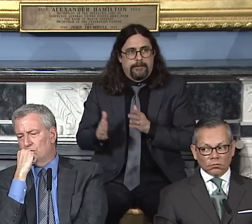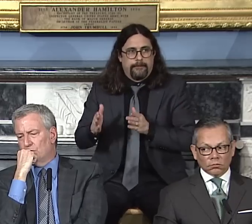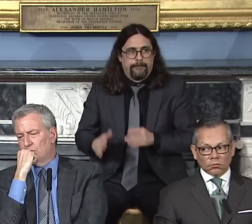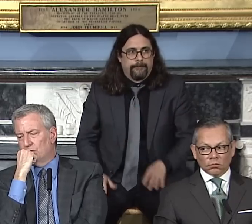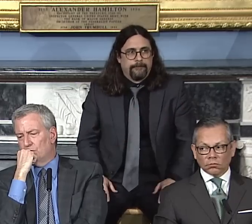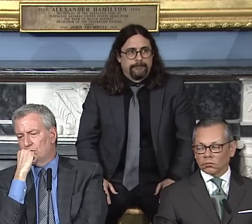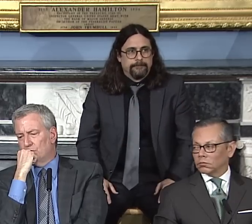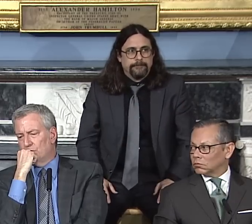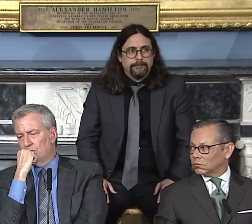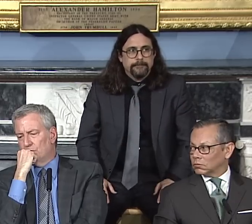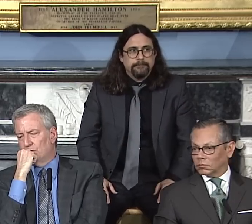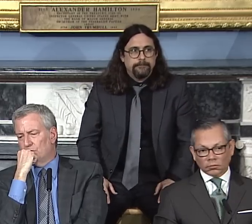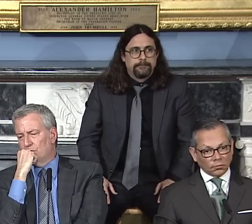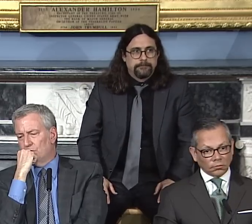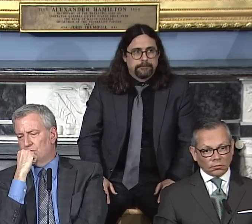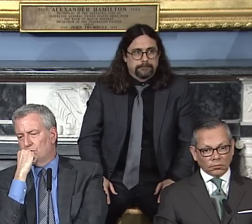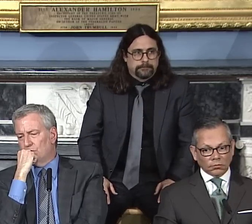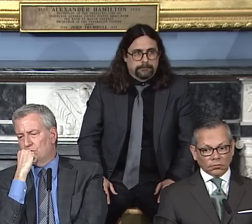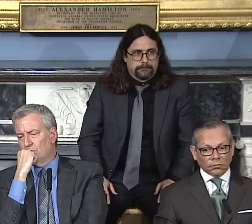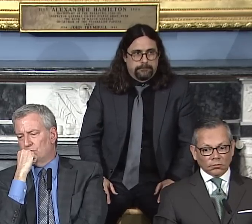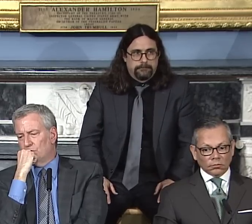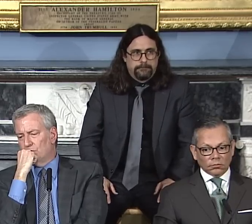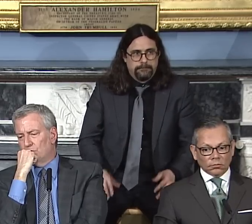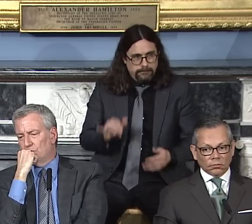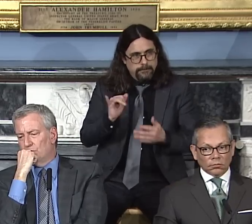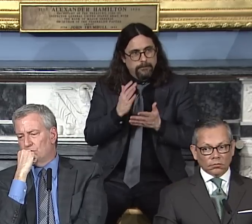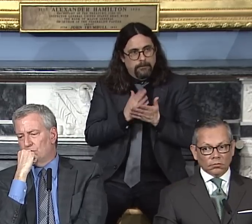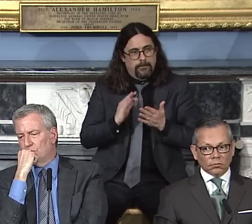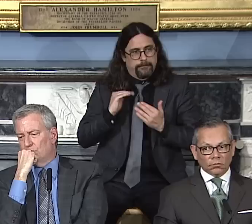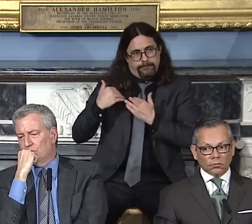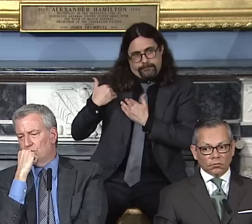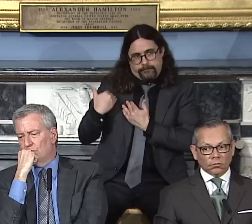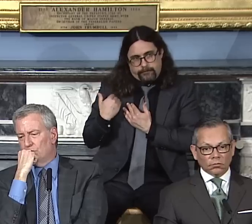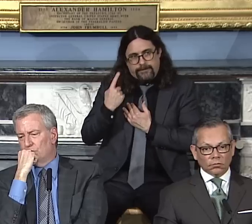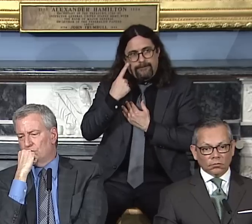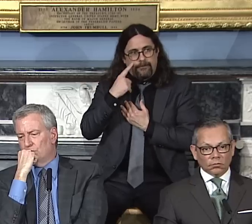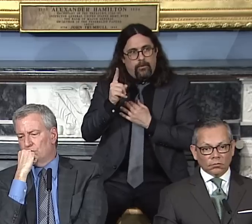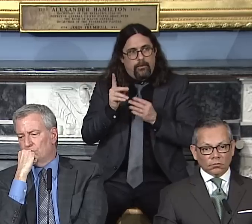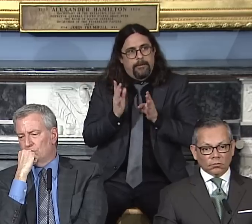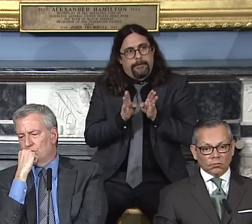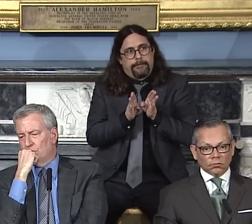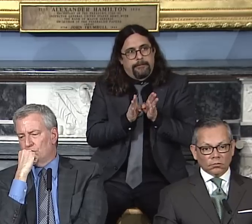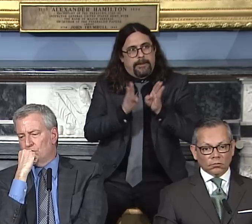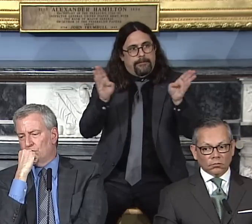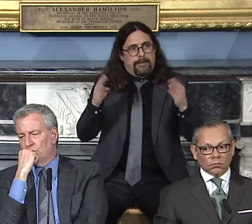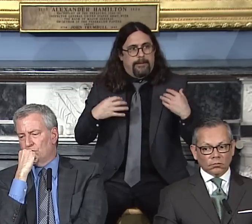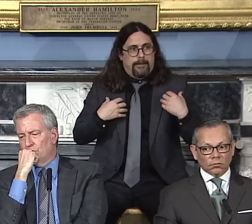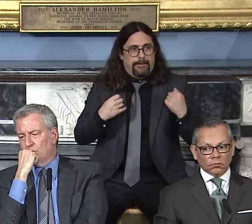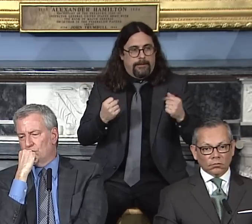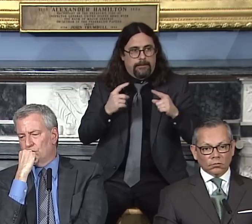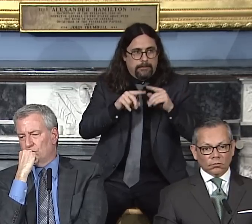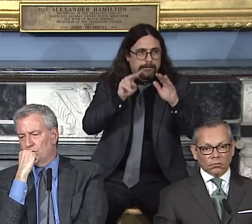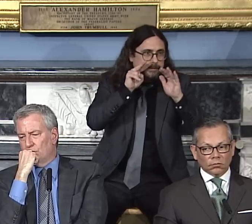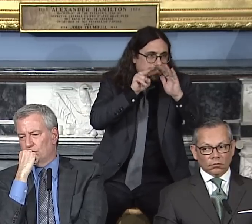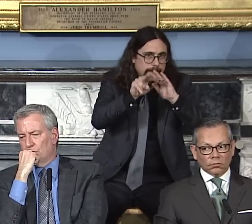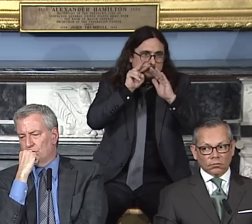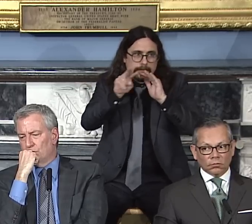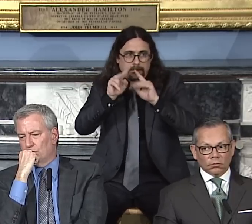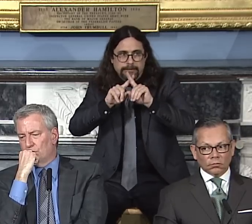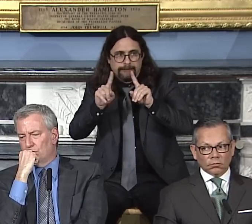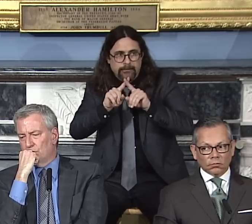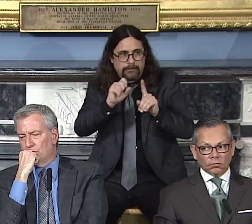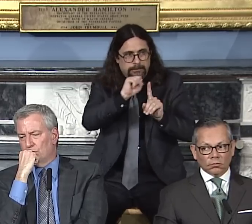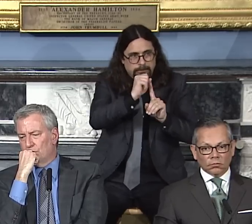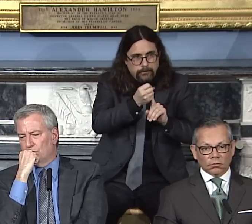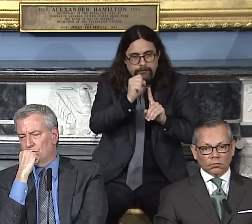of public health is to anticipate a number of different potential scenarios and put measures in place that